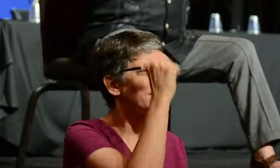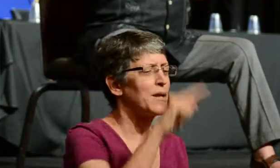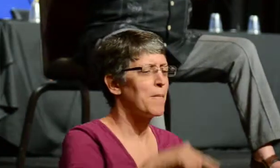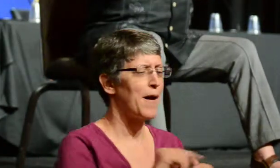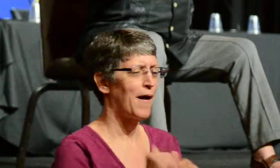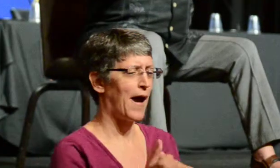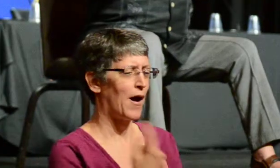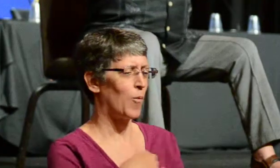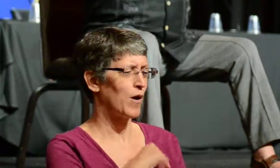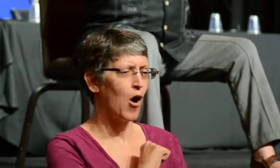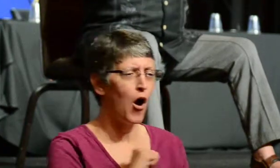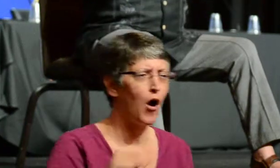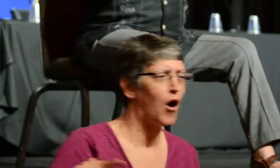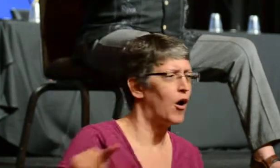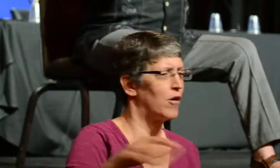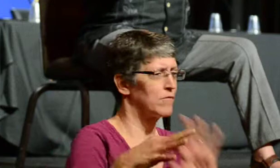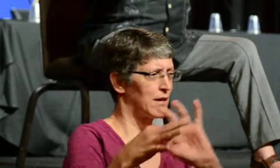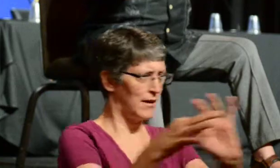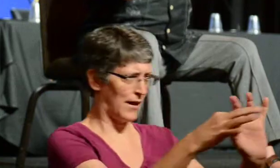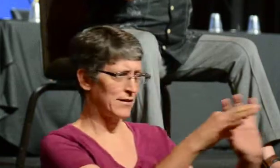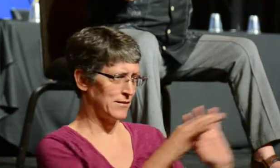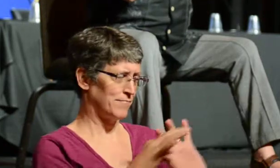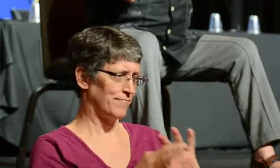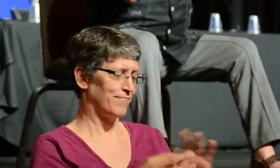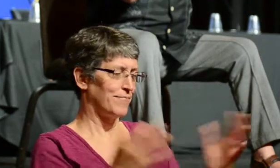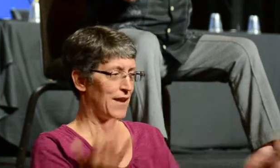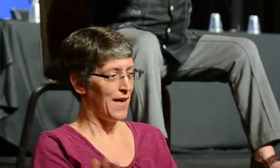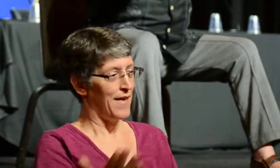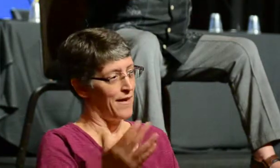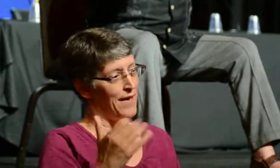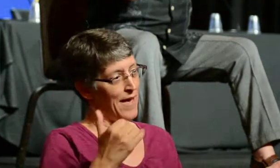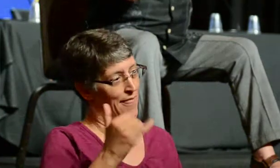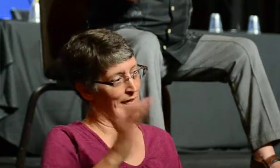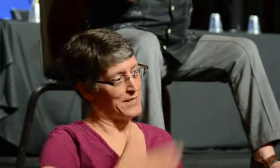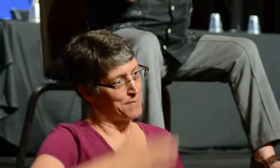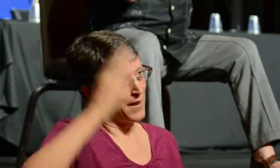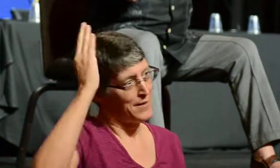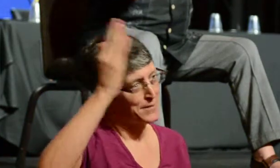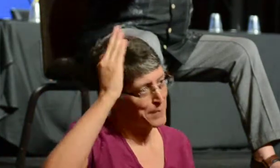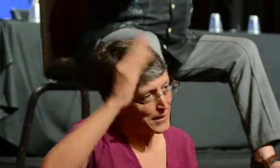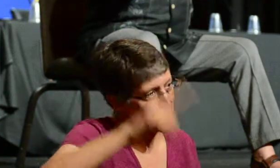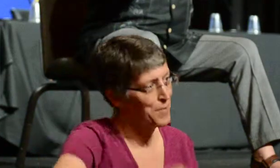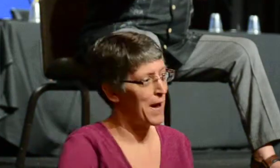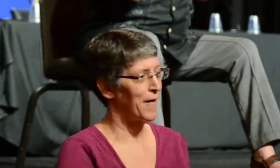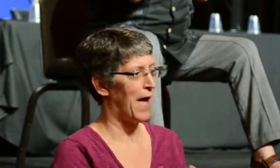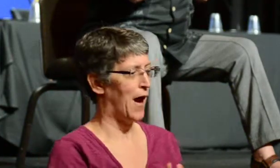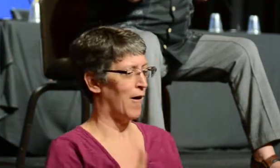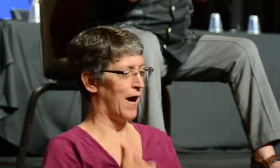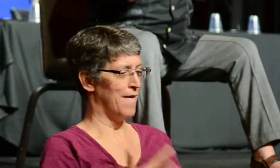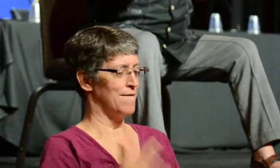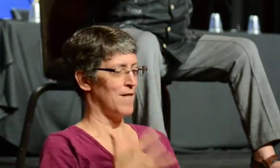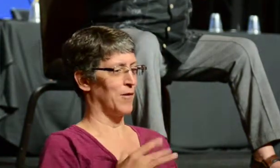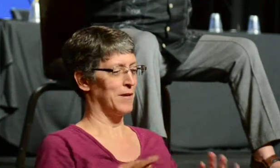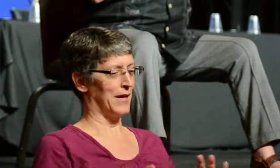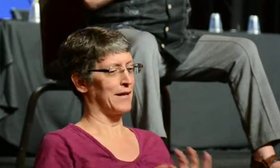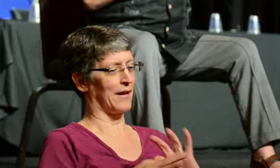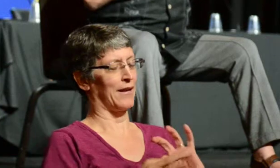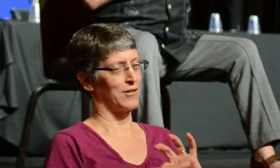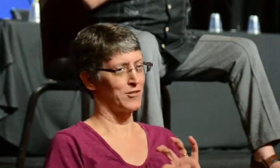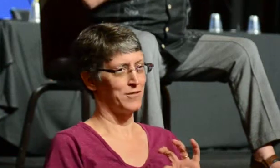my tirade about how I felt this connection